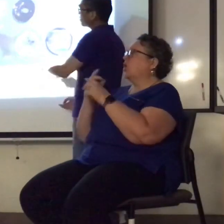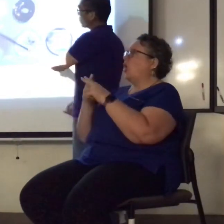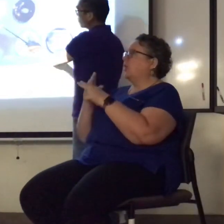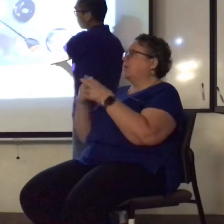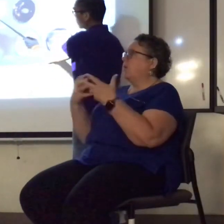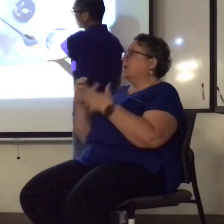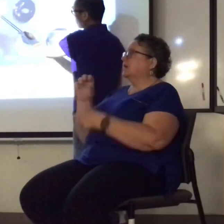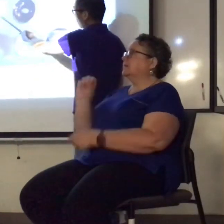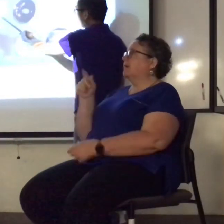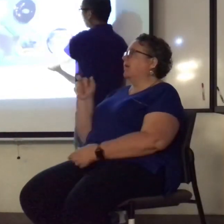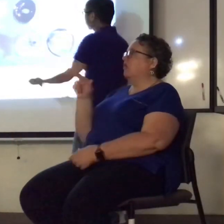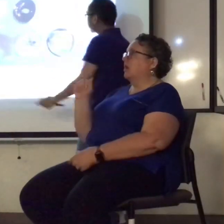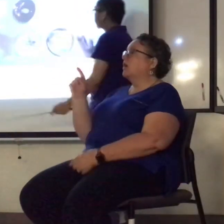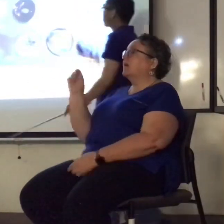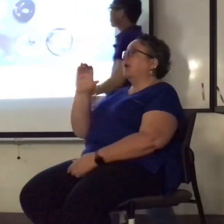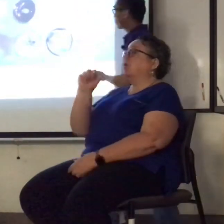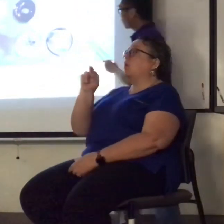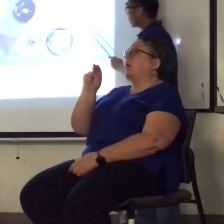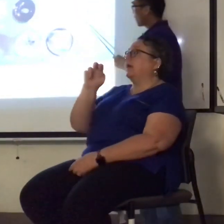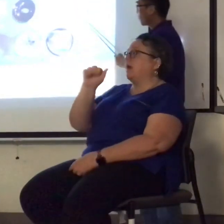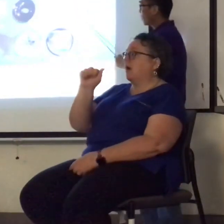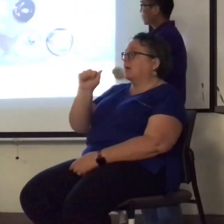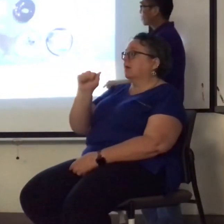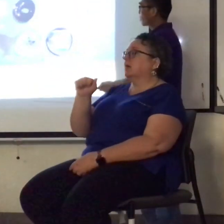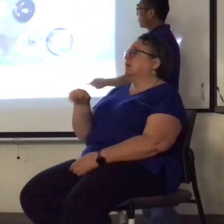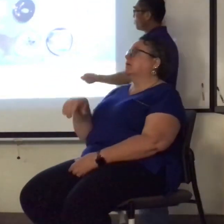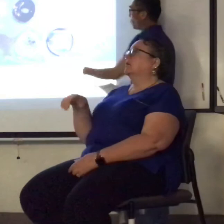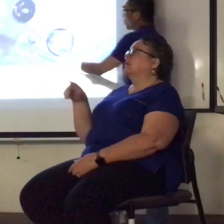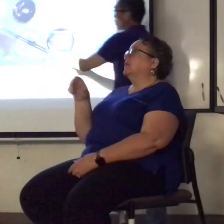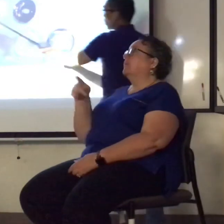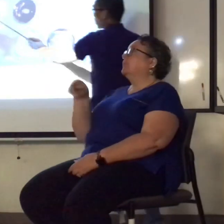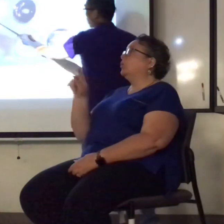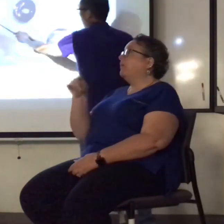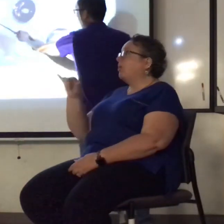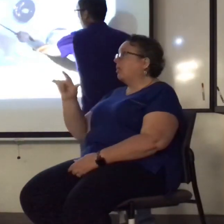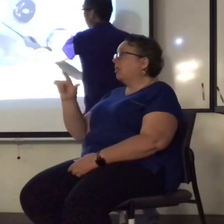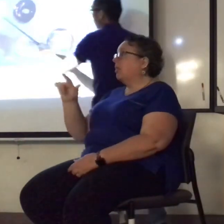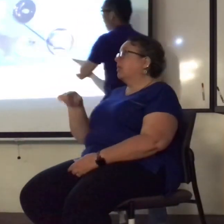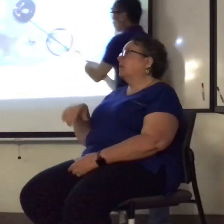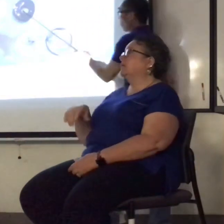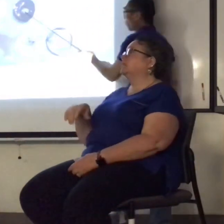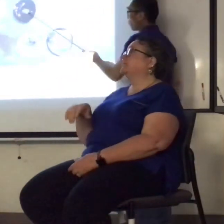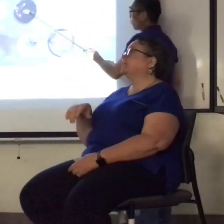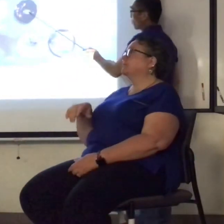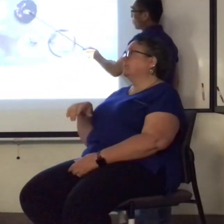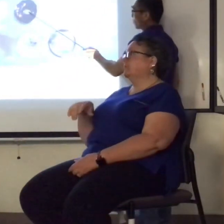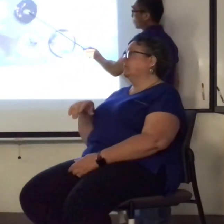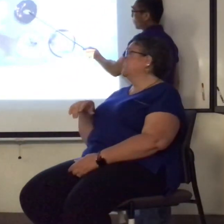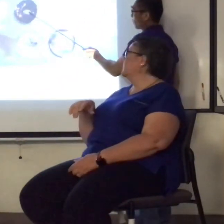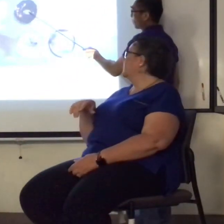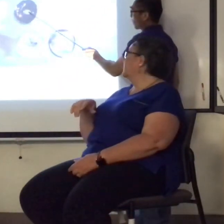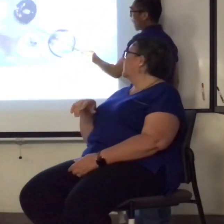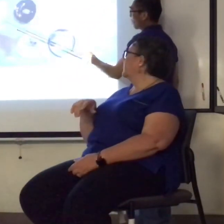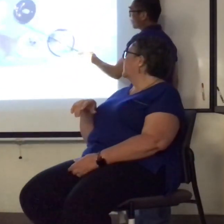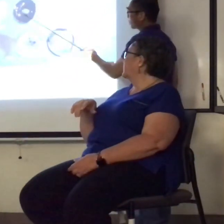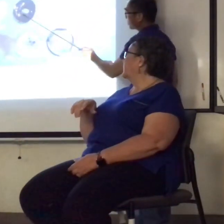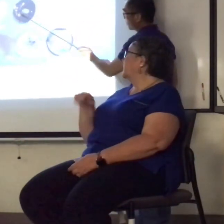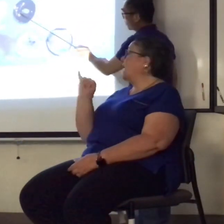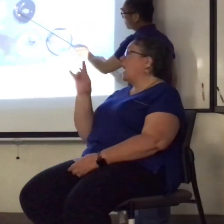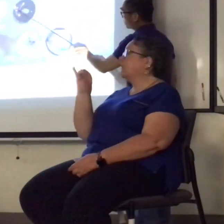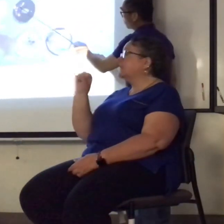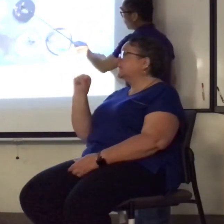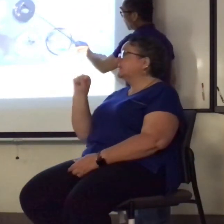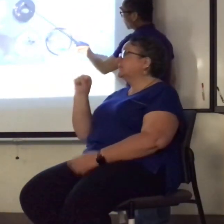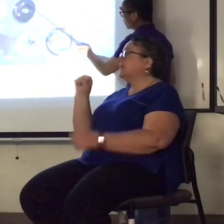Well, let me just go in order. Cornea, that thing. Pupil, that hole. Okay.